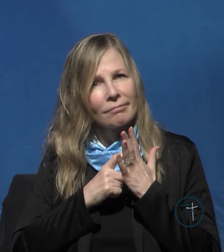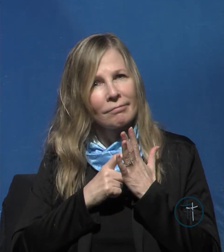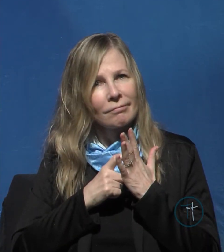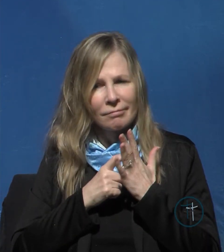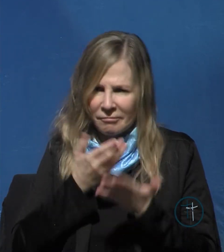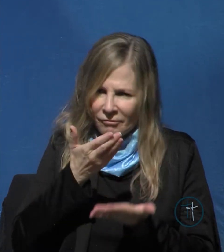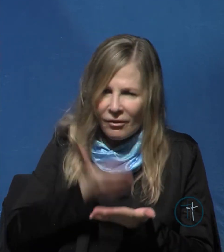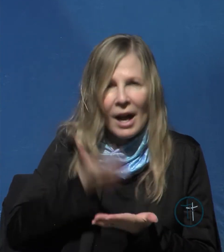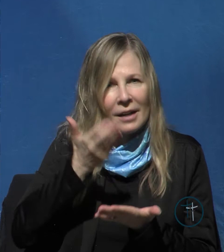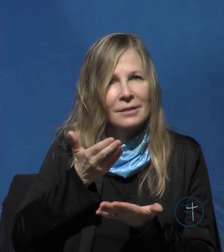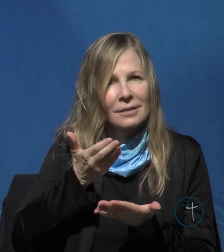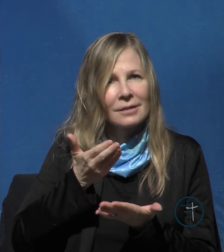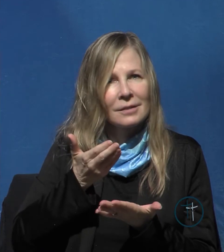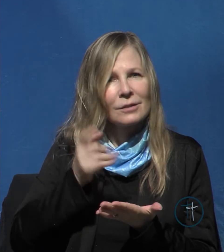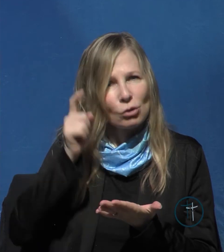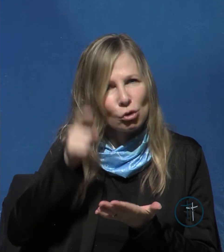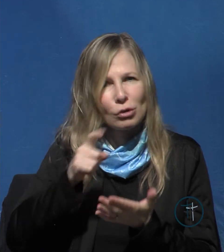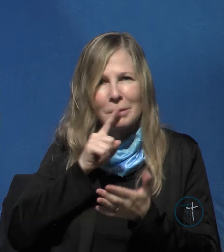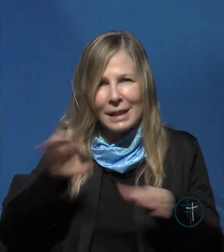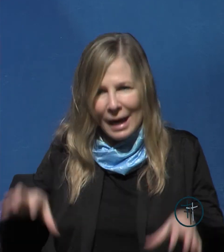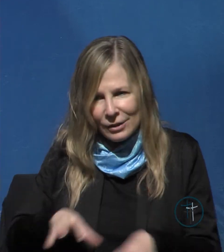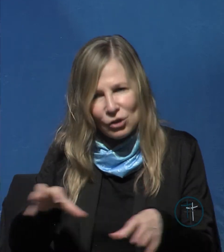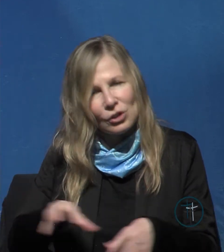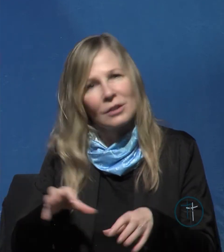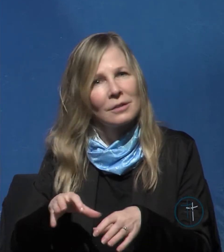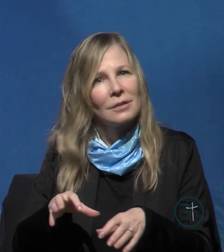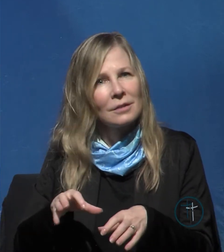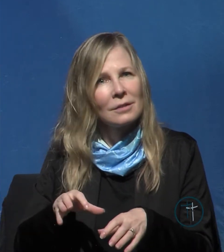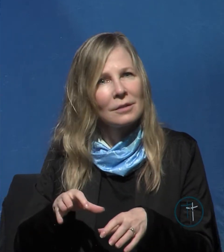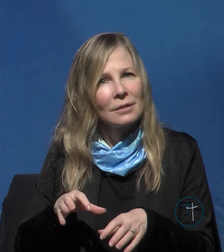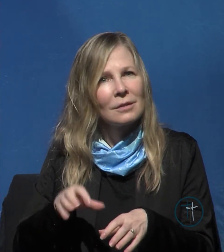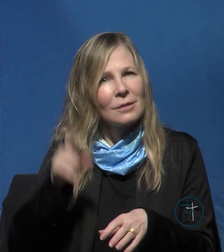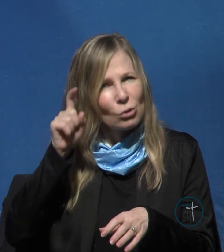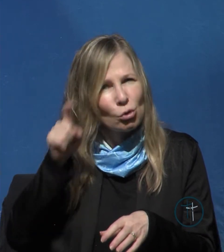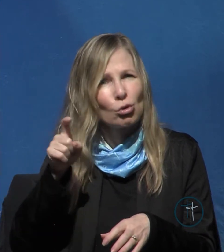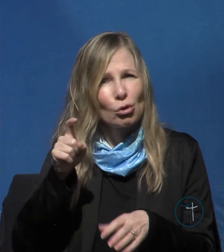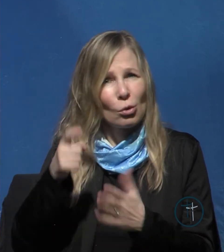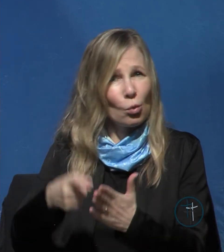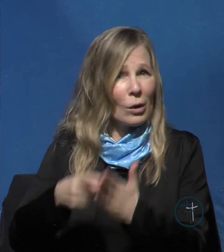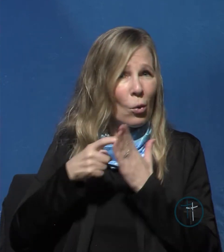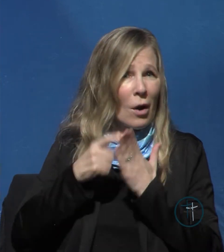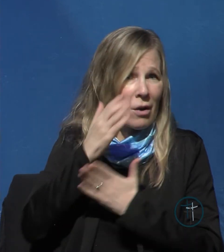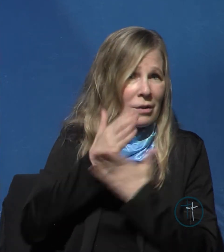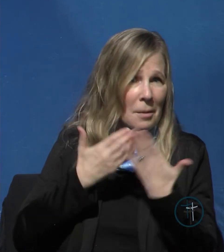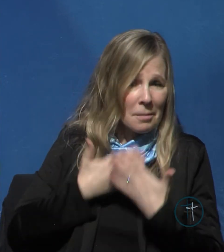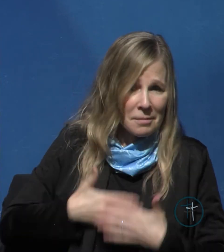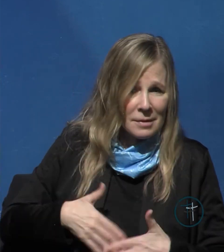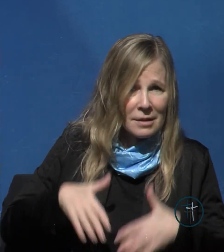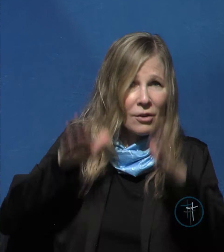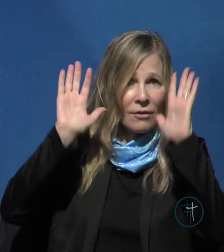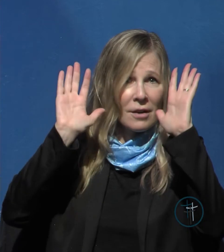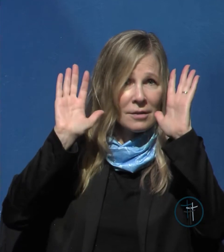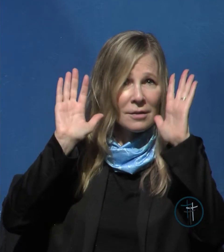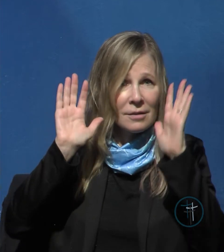It should be tangible. It should be sacrificial.